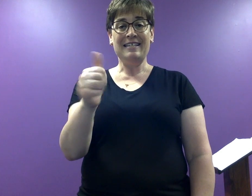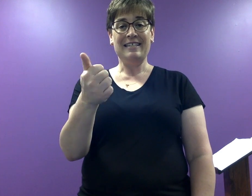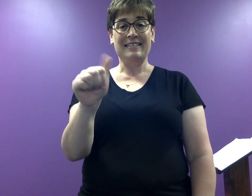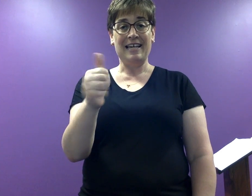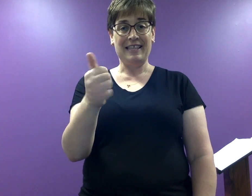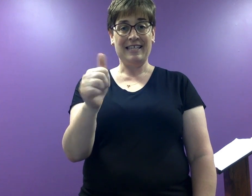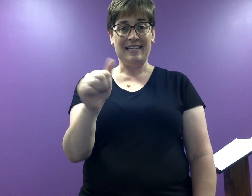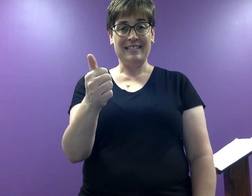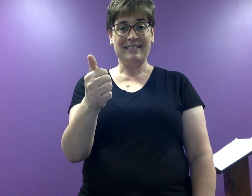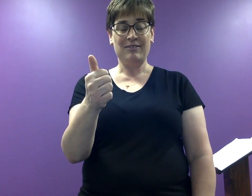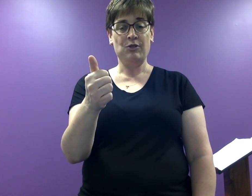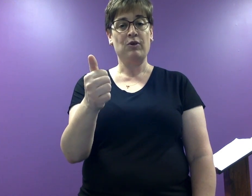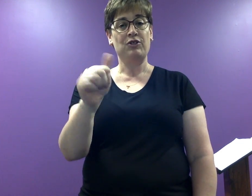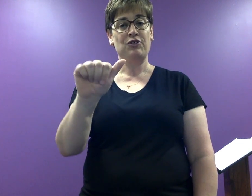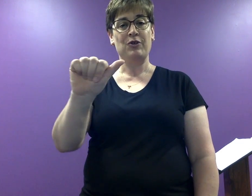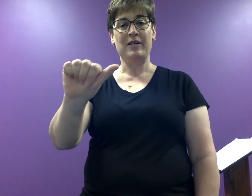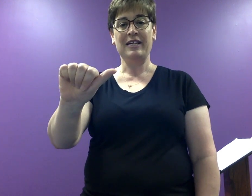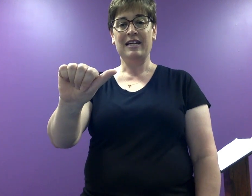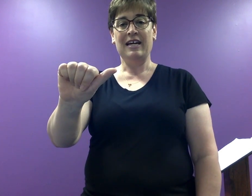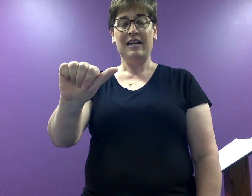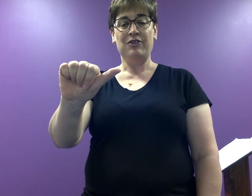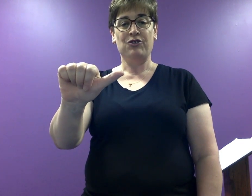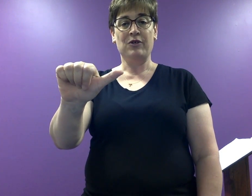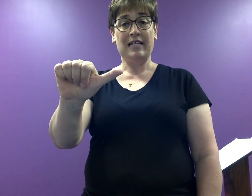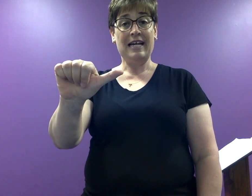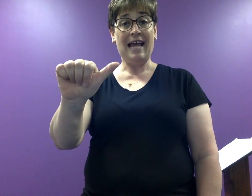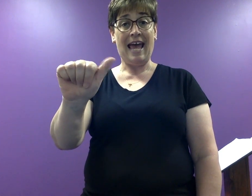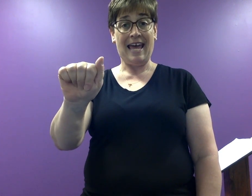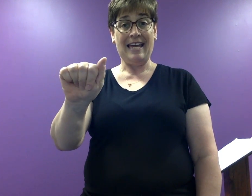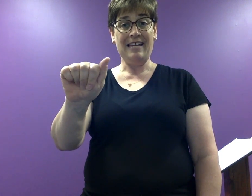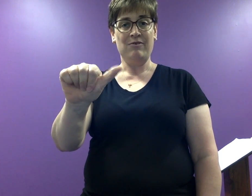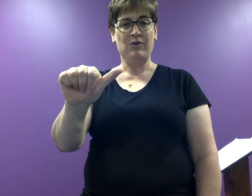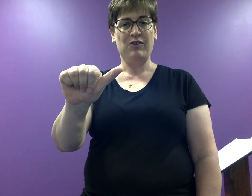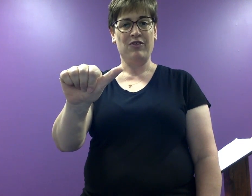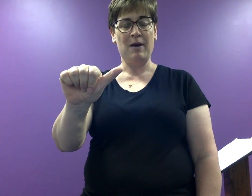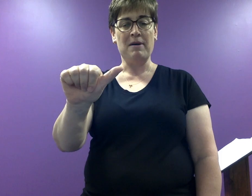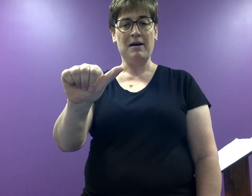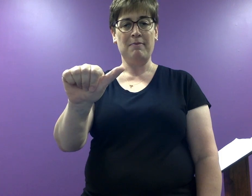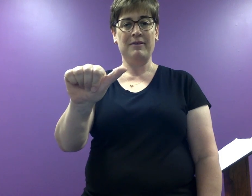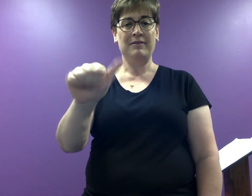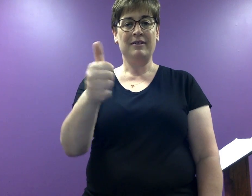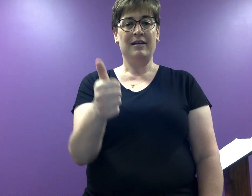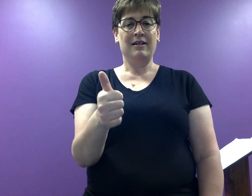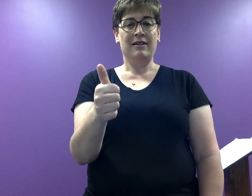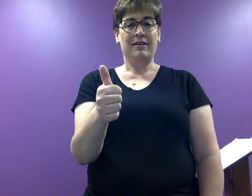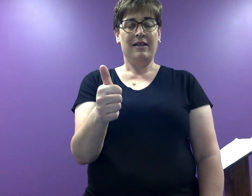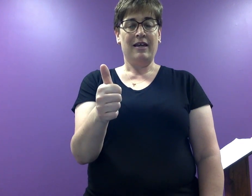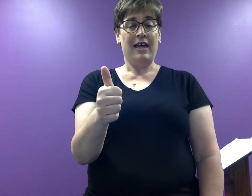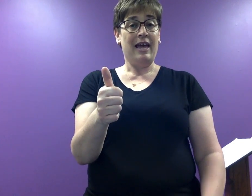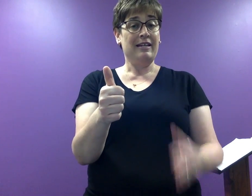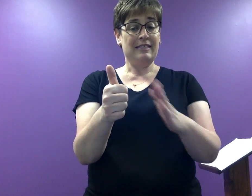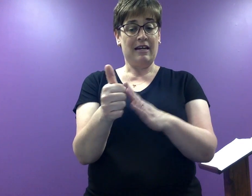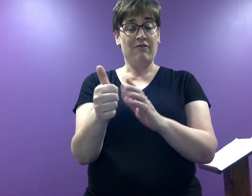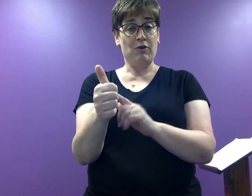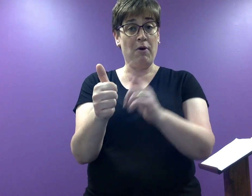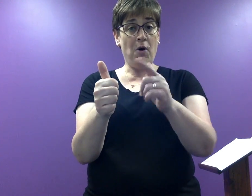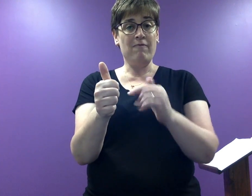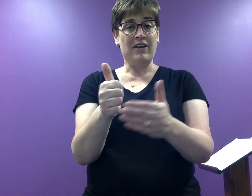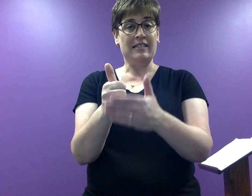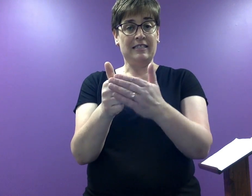is like this. So what you're doing is you're doing like an A with your thumb up. And instead of your palm facing,